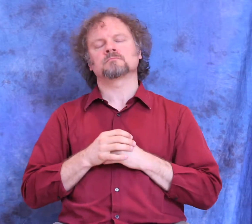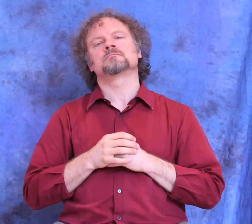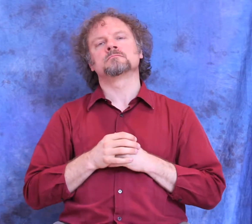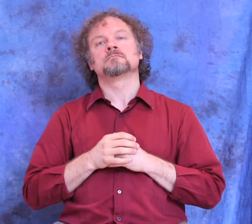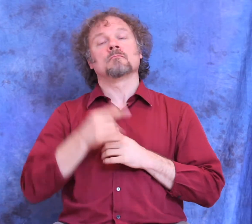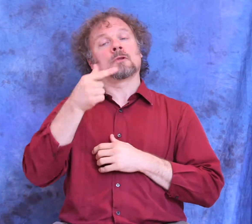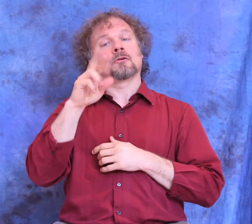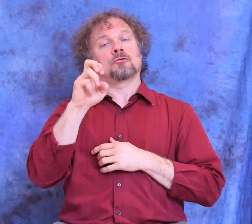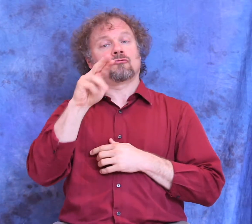Greenery.